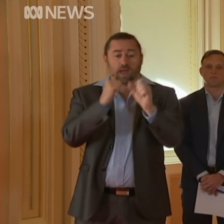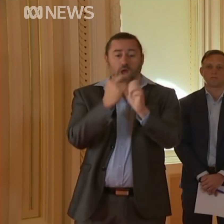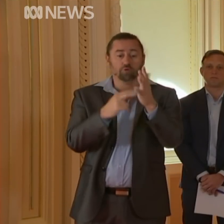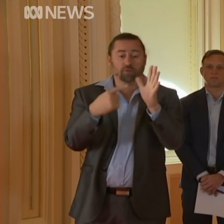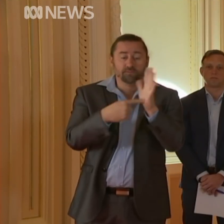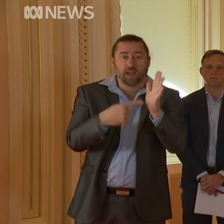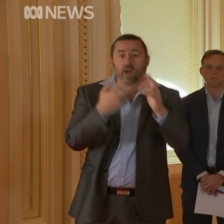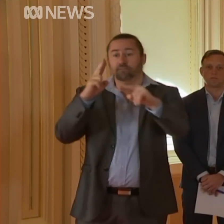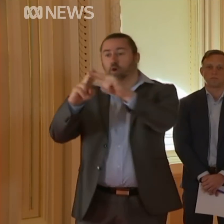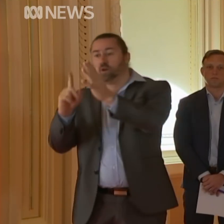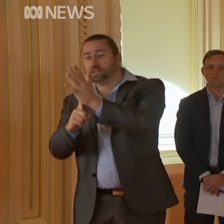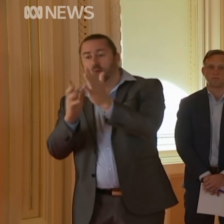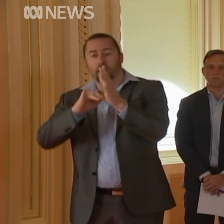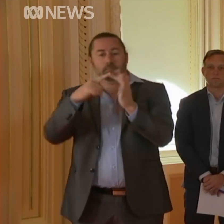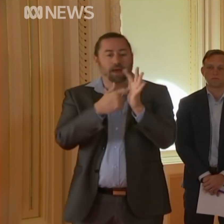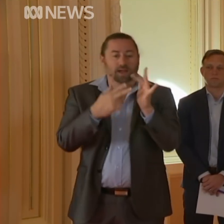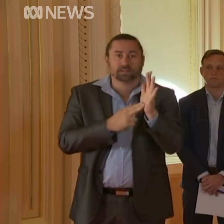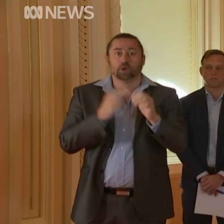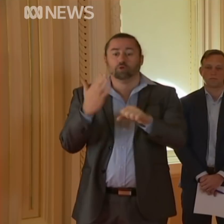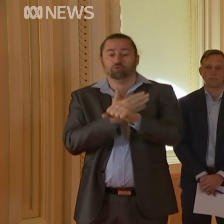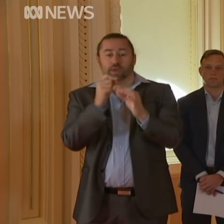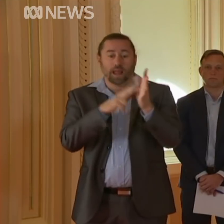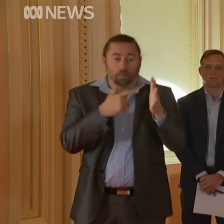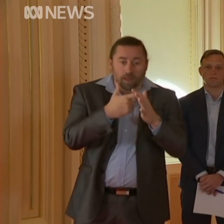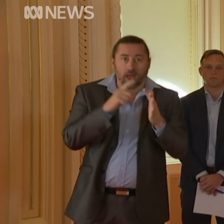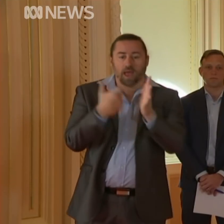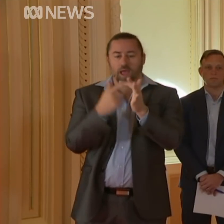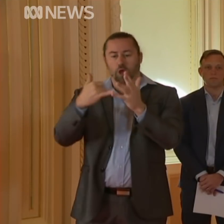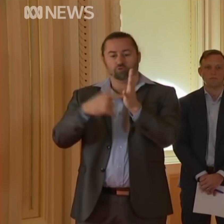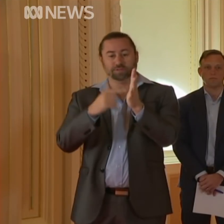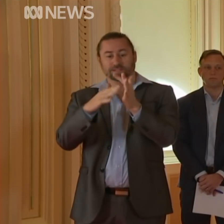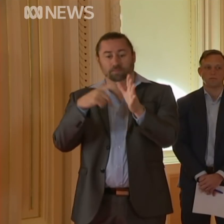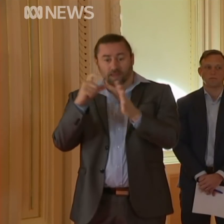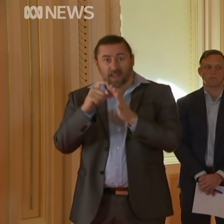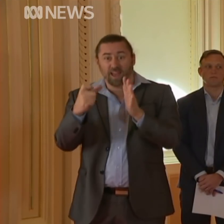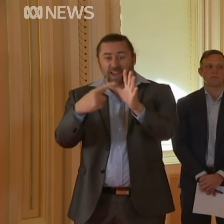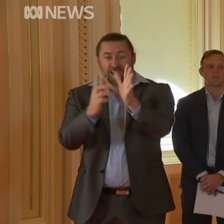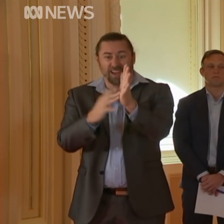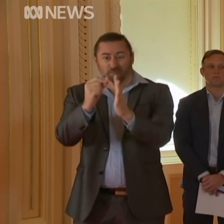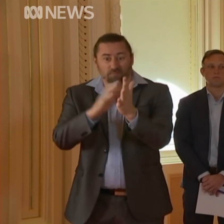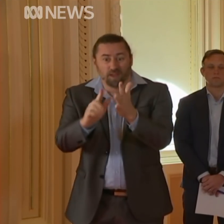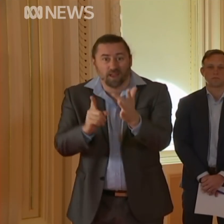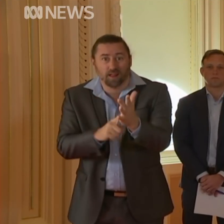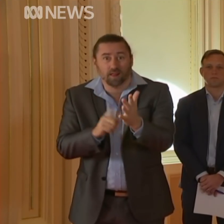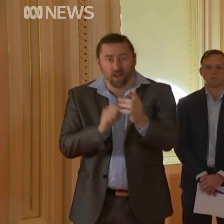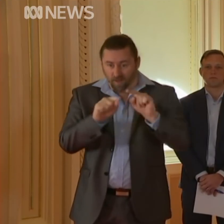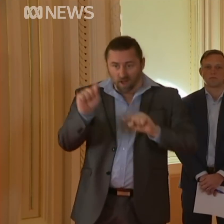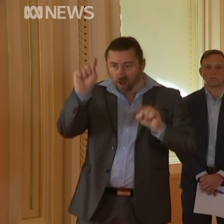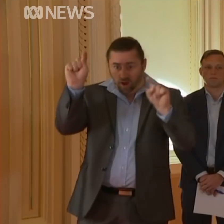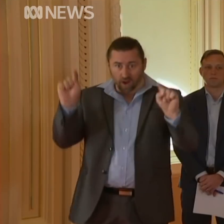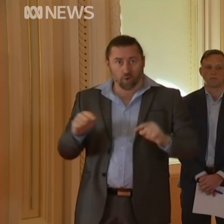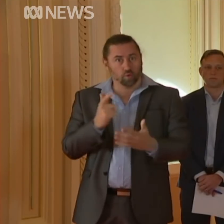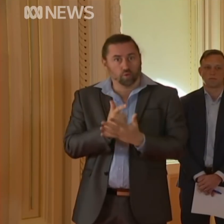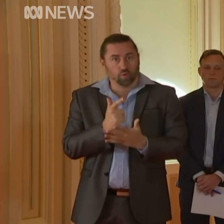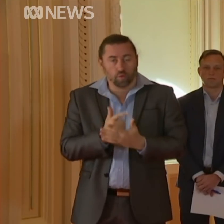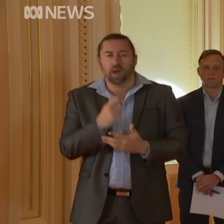Lake, Marsden, Greenbank, Crestmead and Camp Hill, just to name a few. There are more suburbs, of course, there, and the